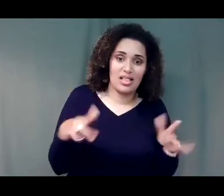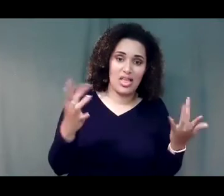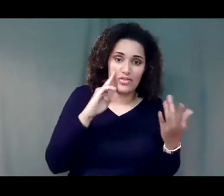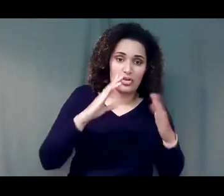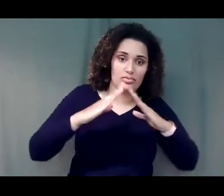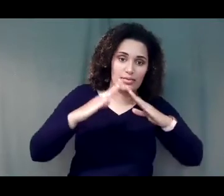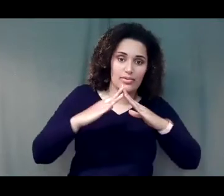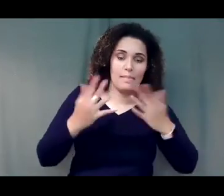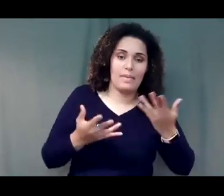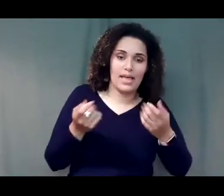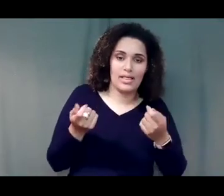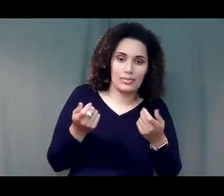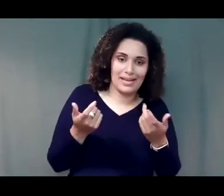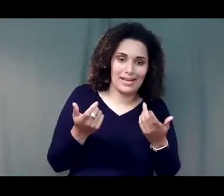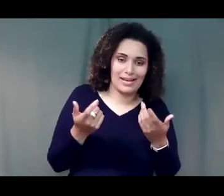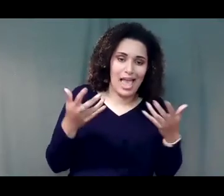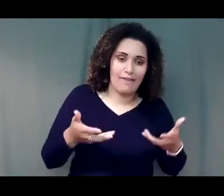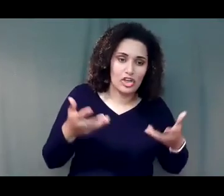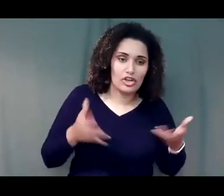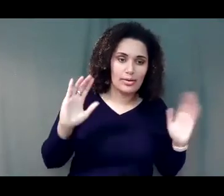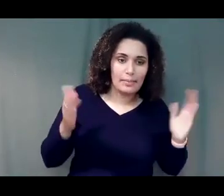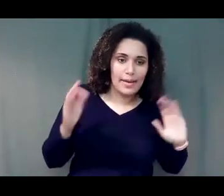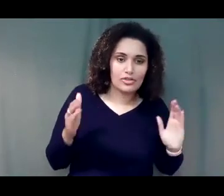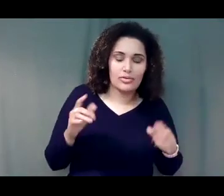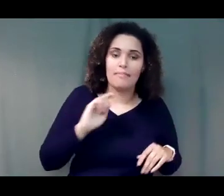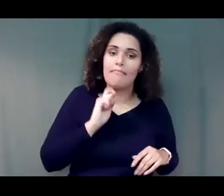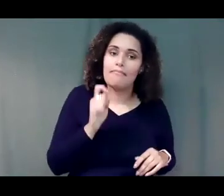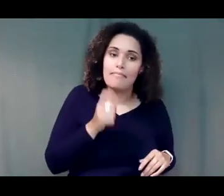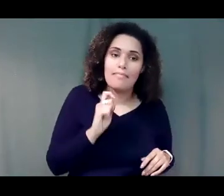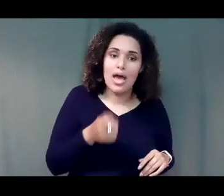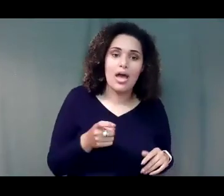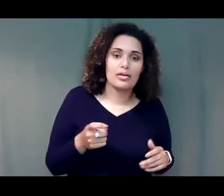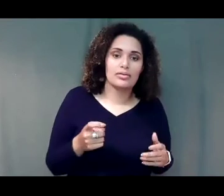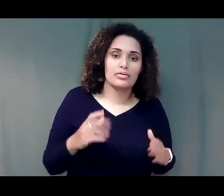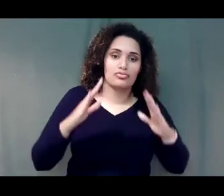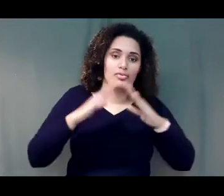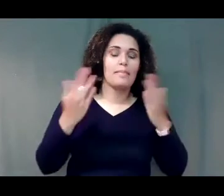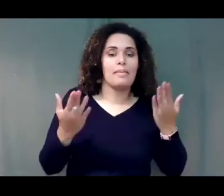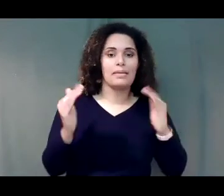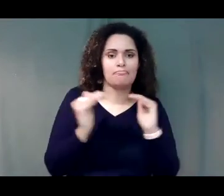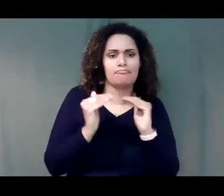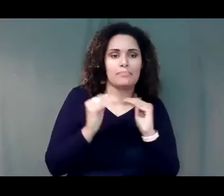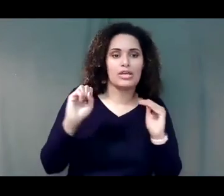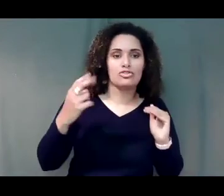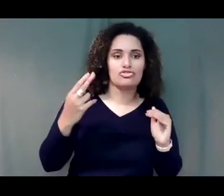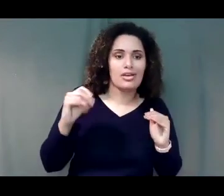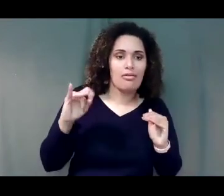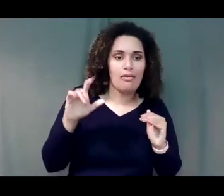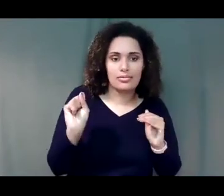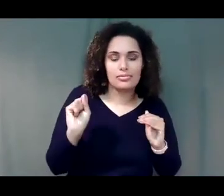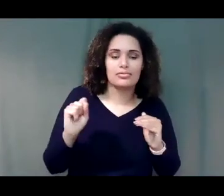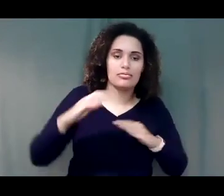maybe slightly heavier than a metal roof, maybe comparable to a shingle roof, but they're a lot lighter than they would